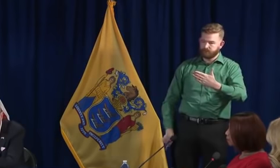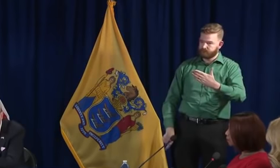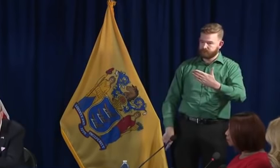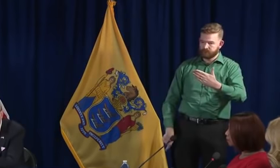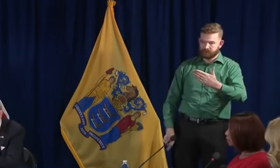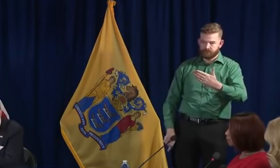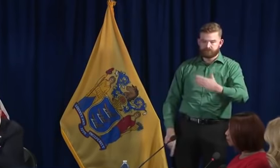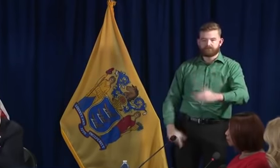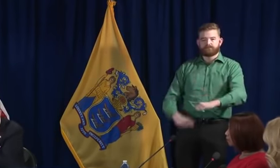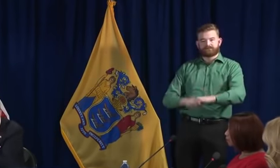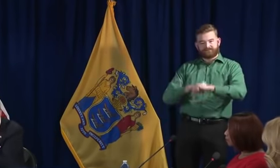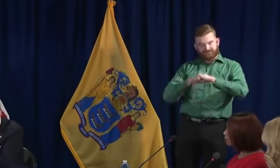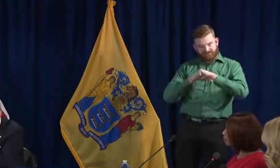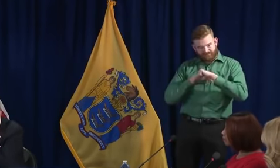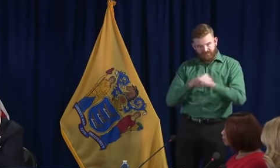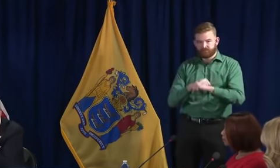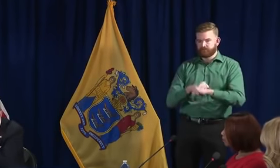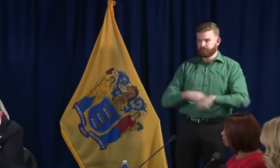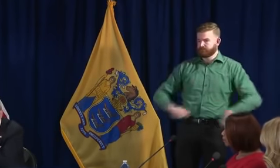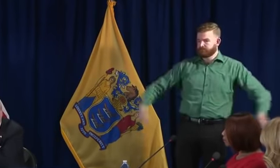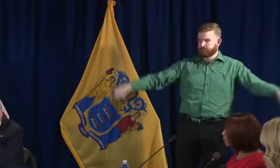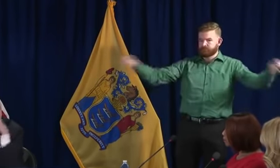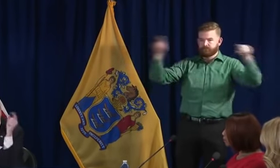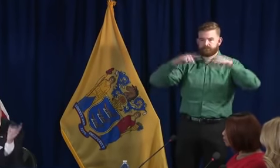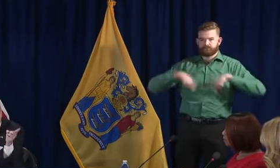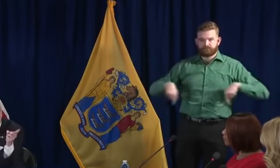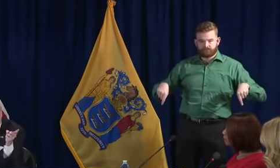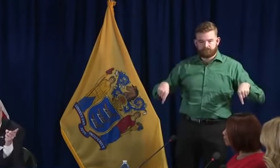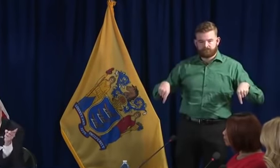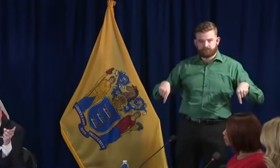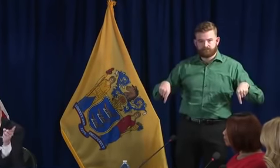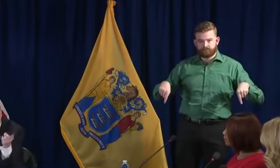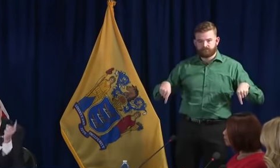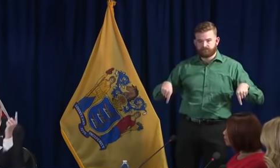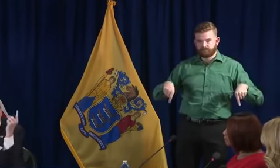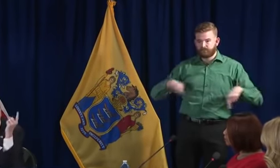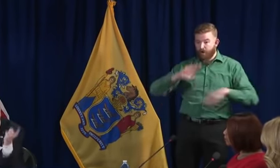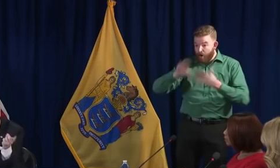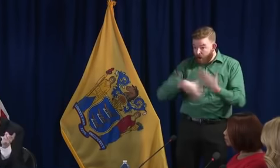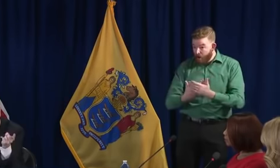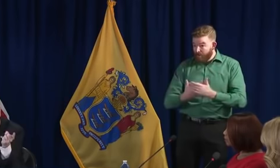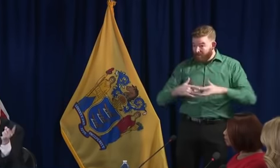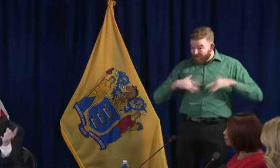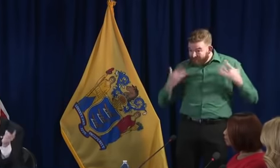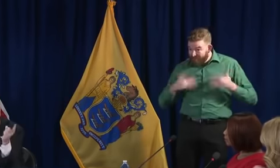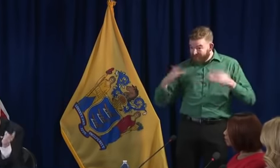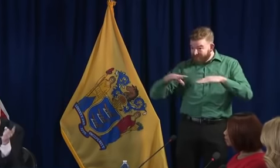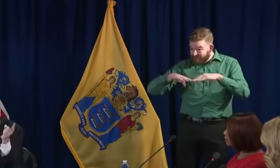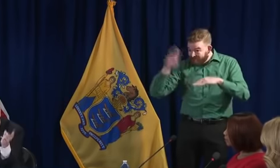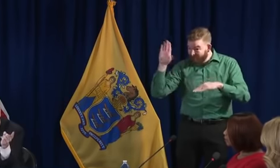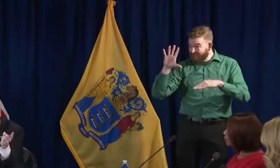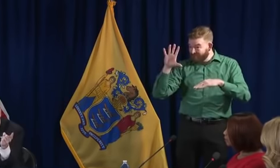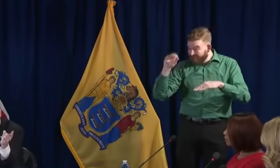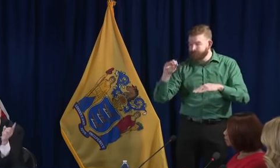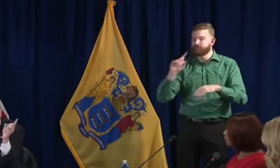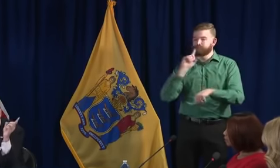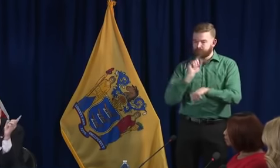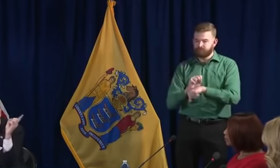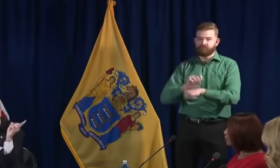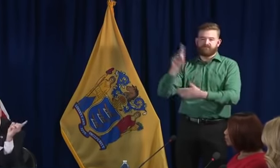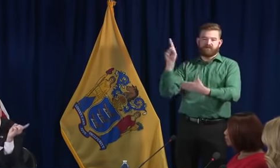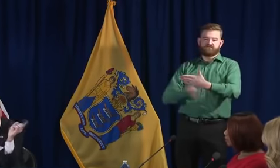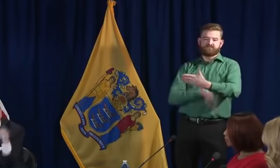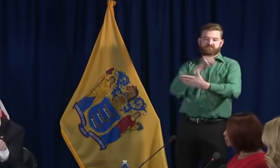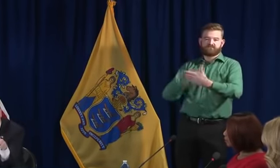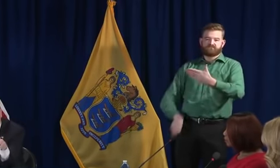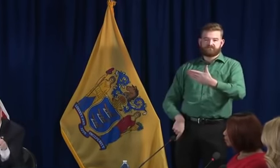for all events, and that includes a concern I have, and I can speak on behalf of Pat and law enforcement up and down the state. We don't want